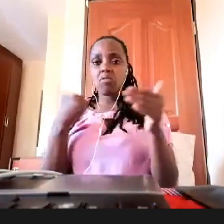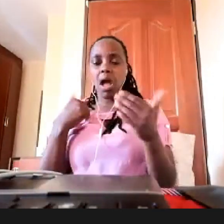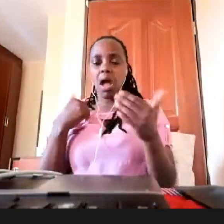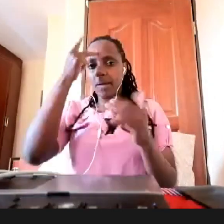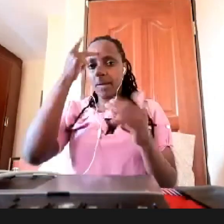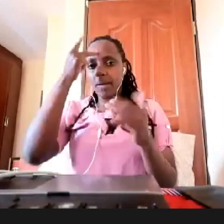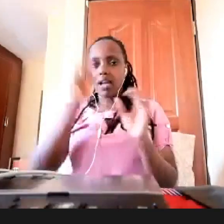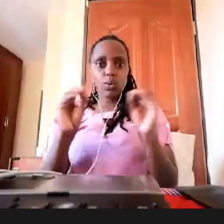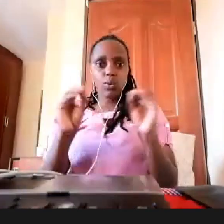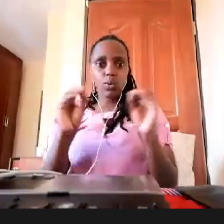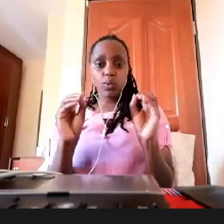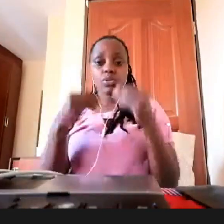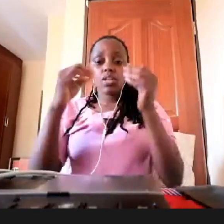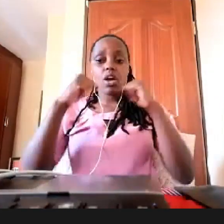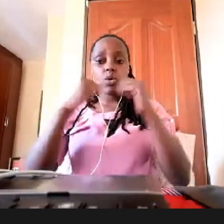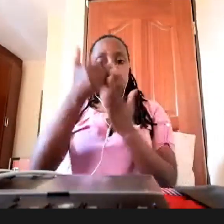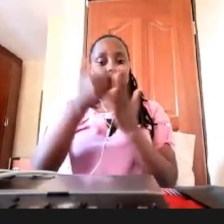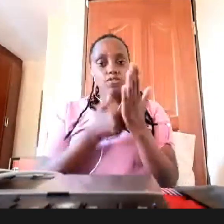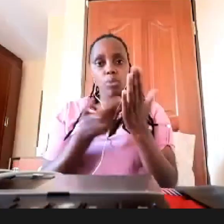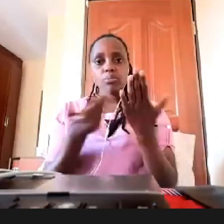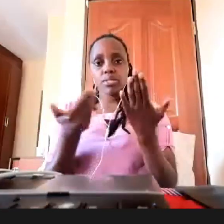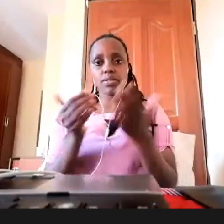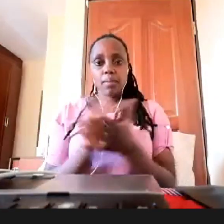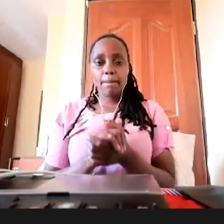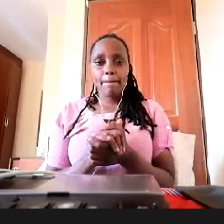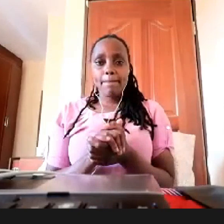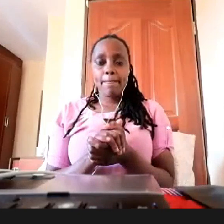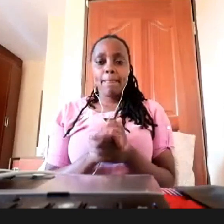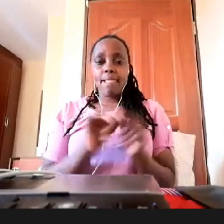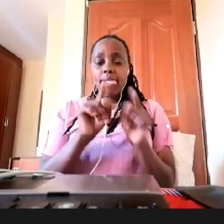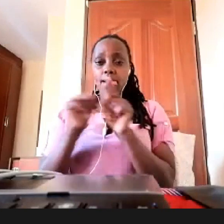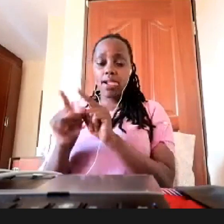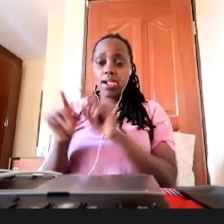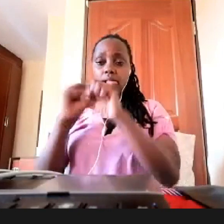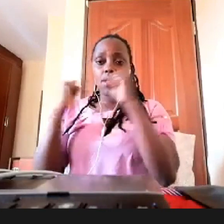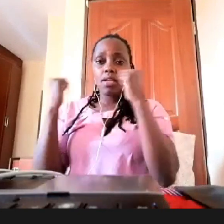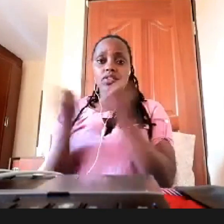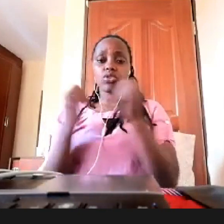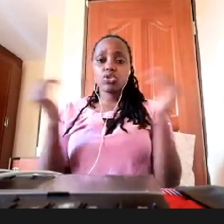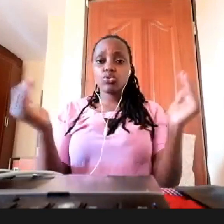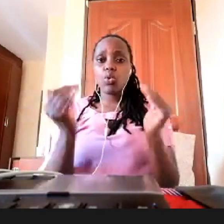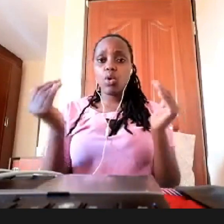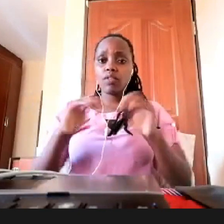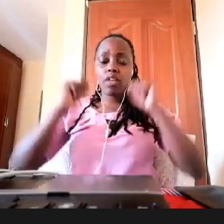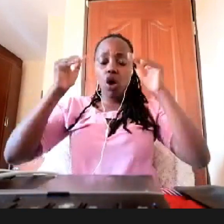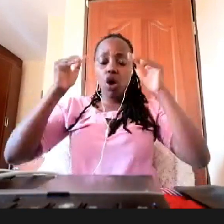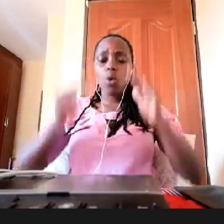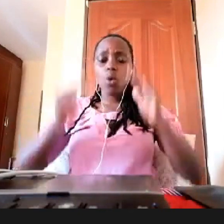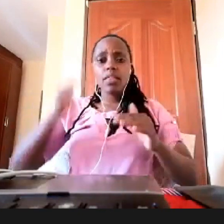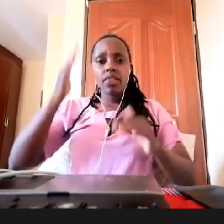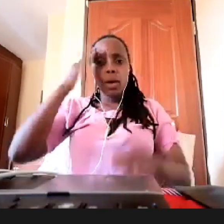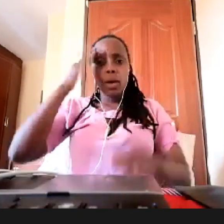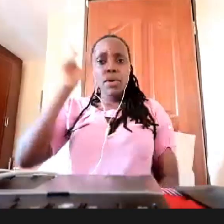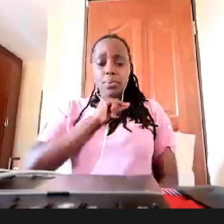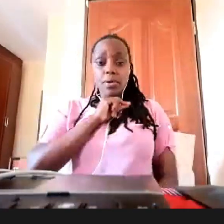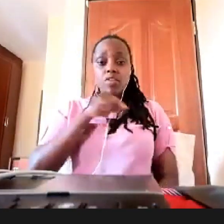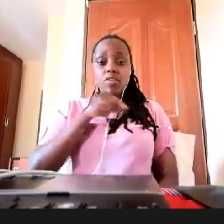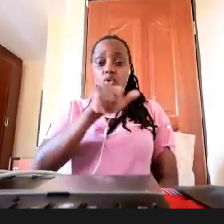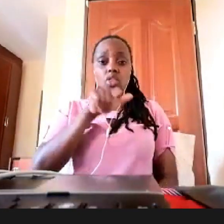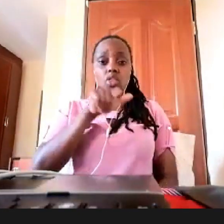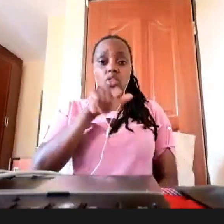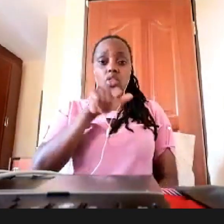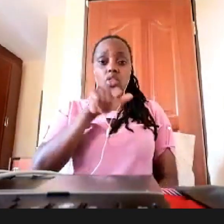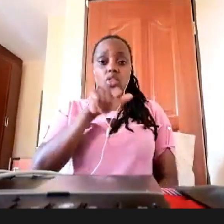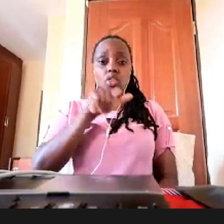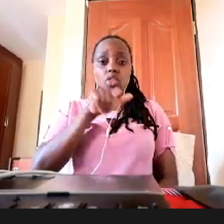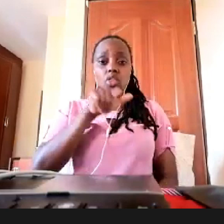to give the consent form. And also the social welfare officers have the knowledge of the local